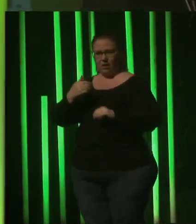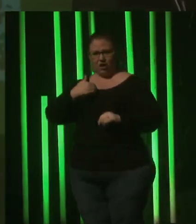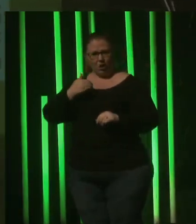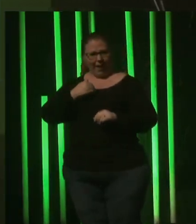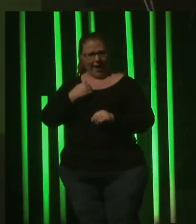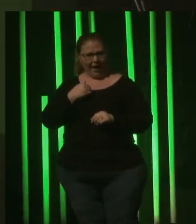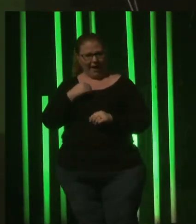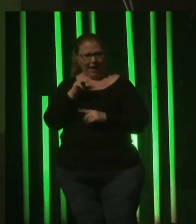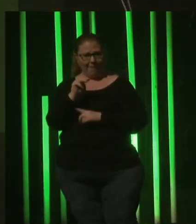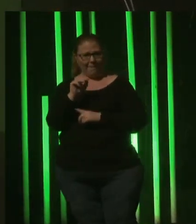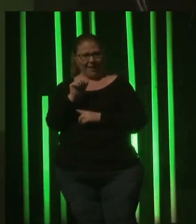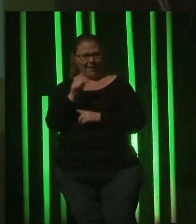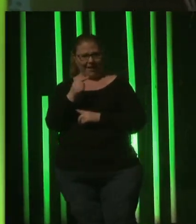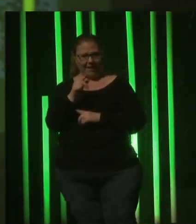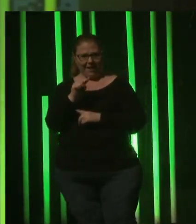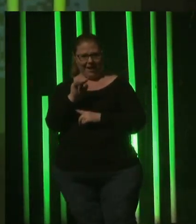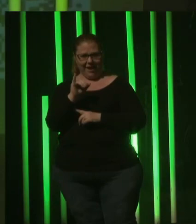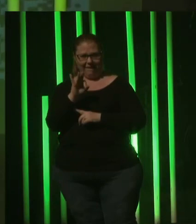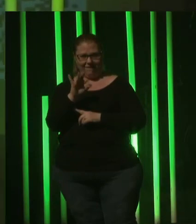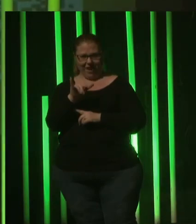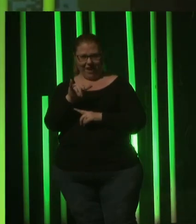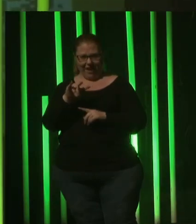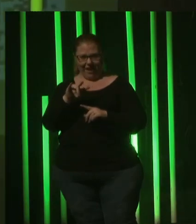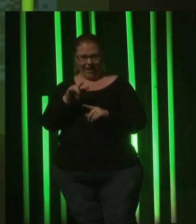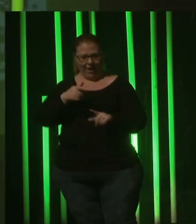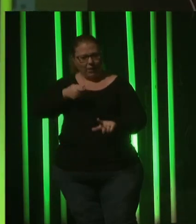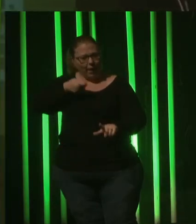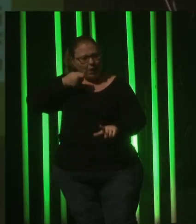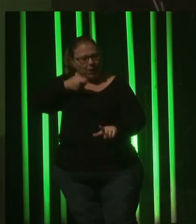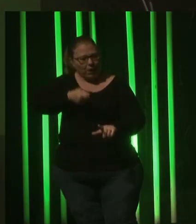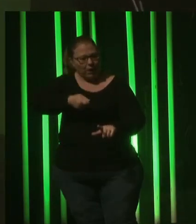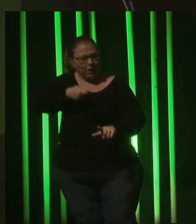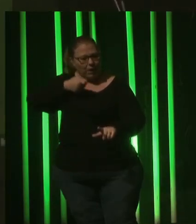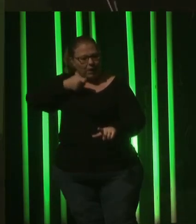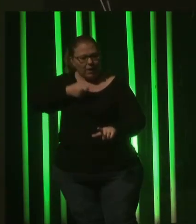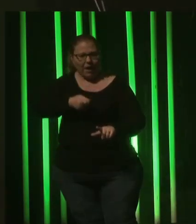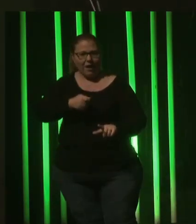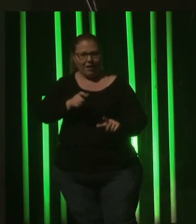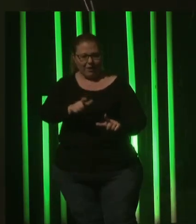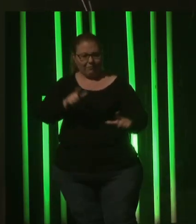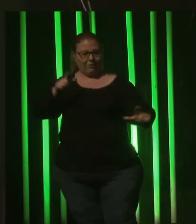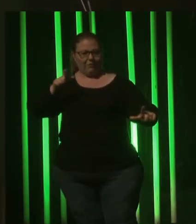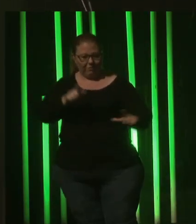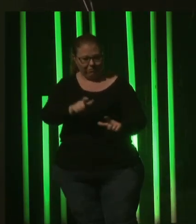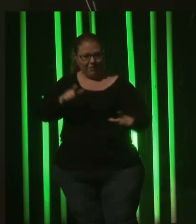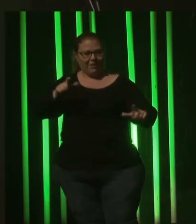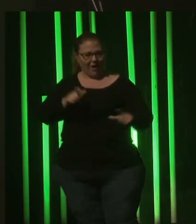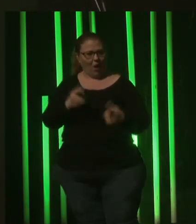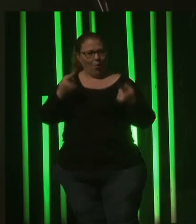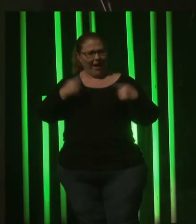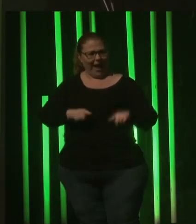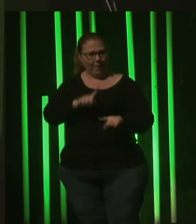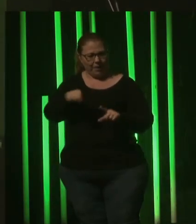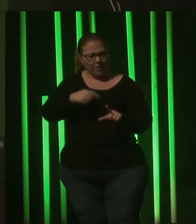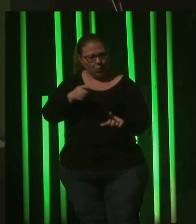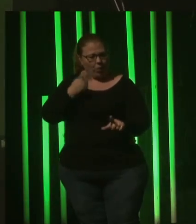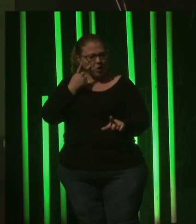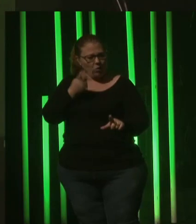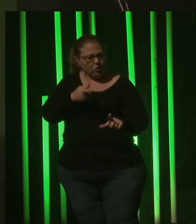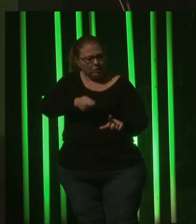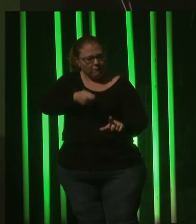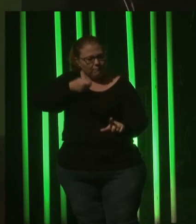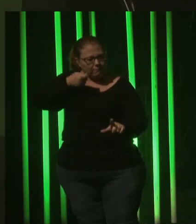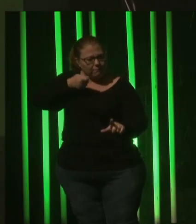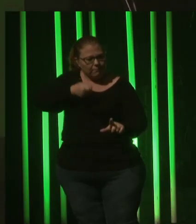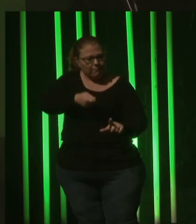magnifying glass? No, really, I'm trying to help you. Listen, what happens when you place a magnifying